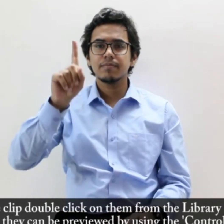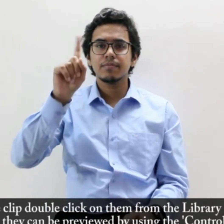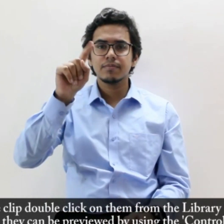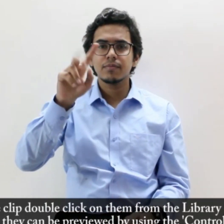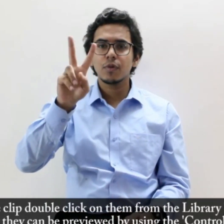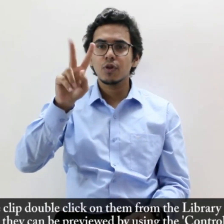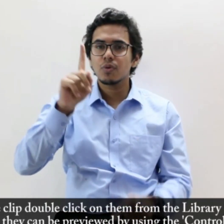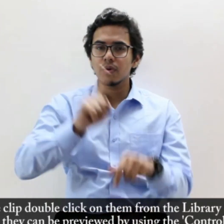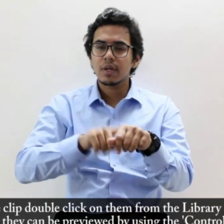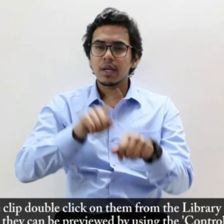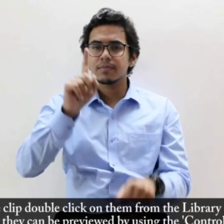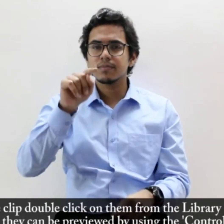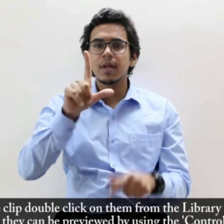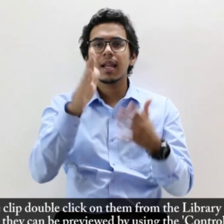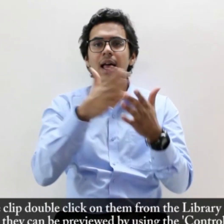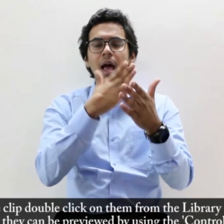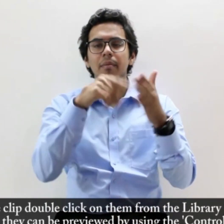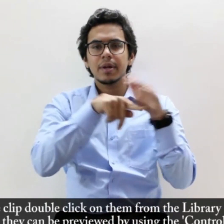Movie clips.